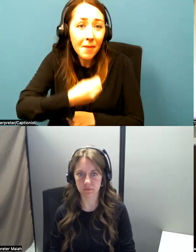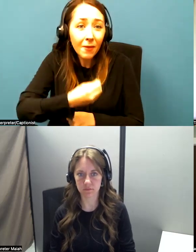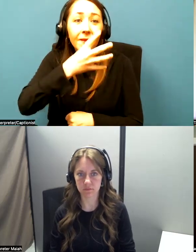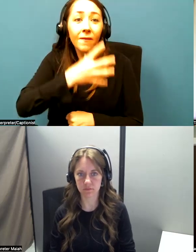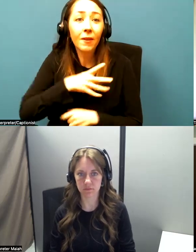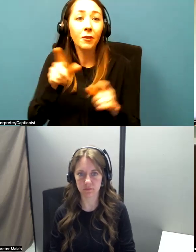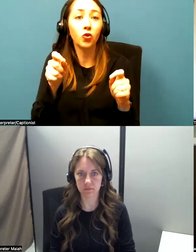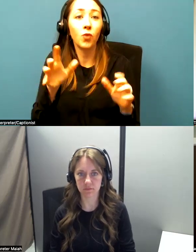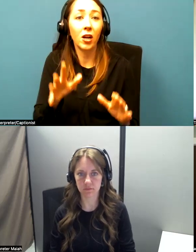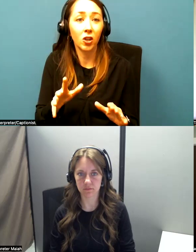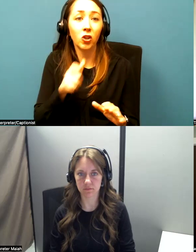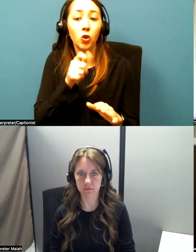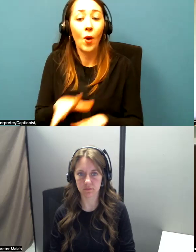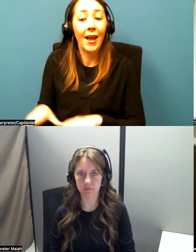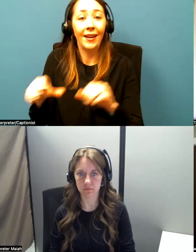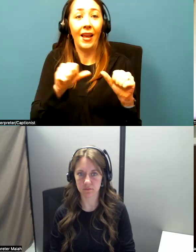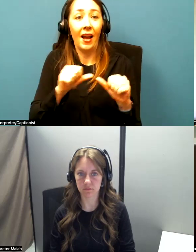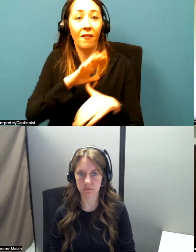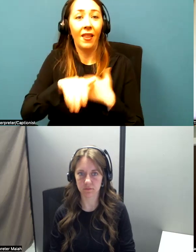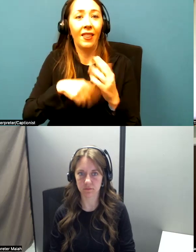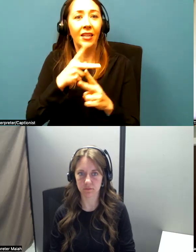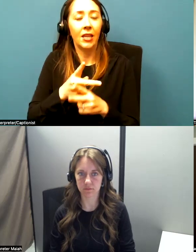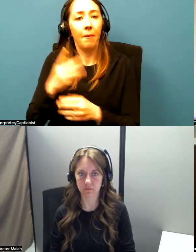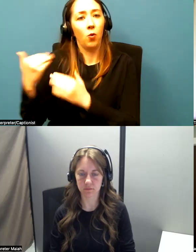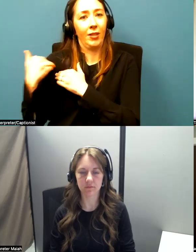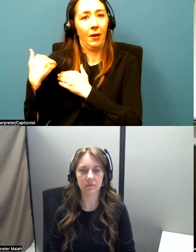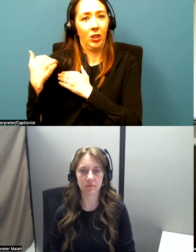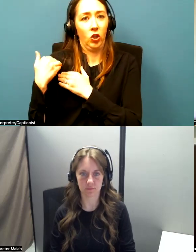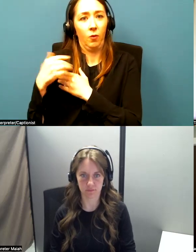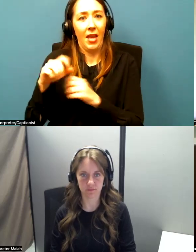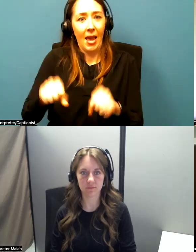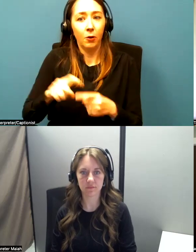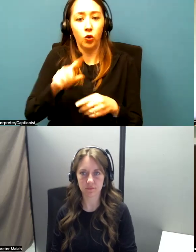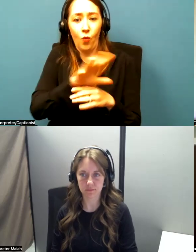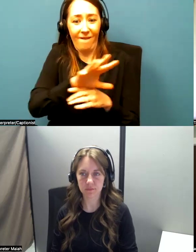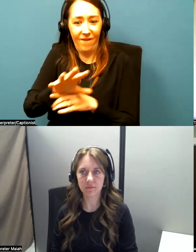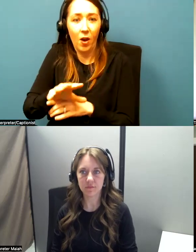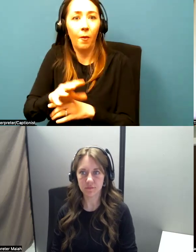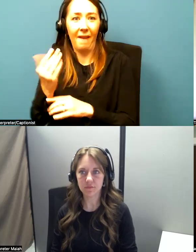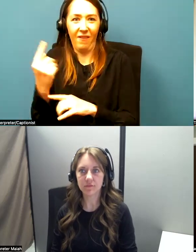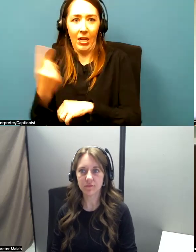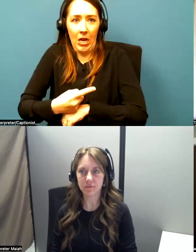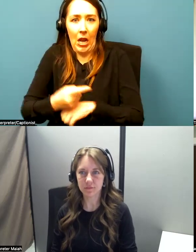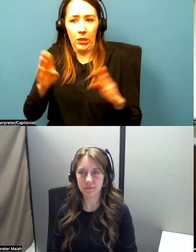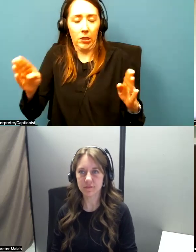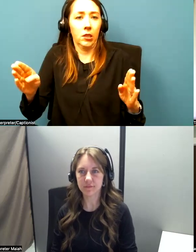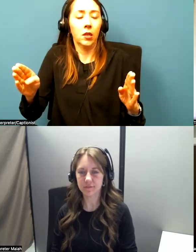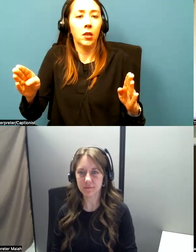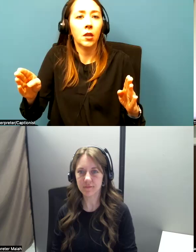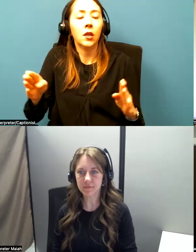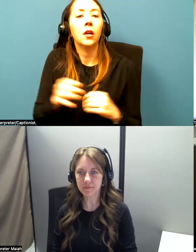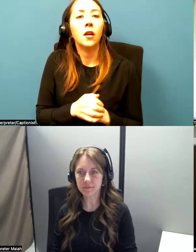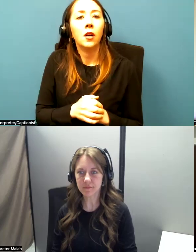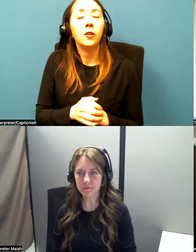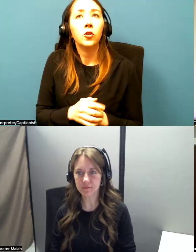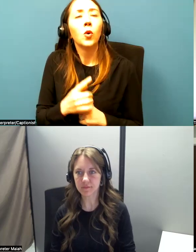female directors to take on that kind of responsibility and that kind of task. So, Um, I